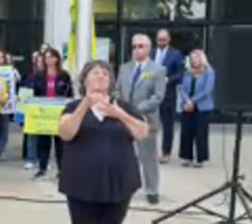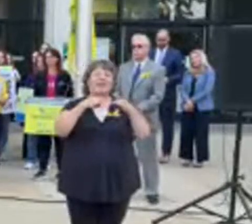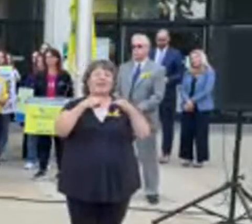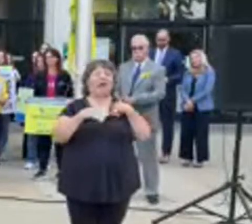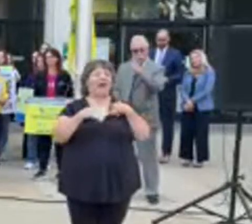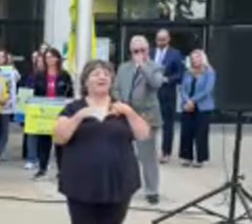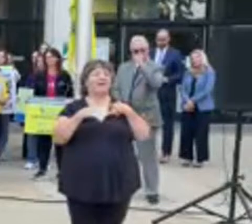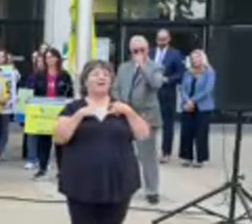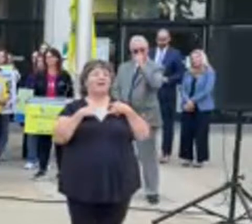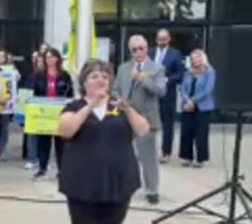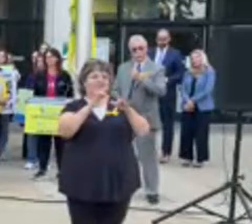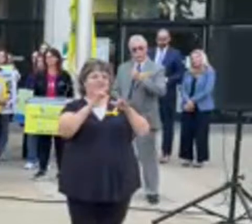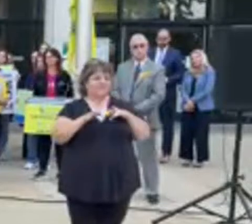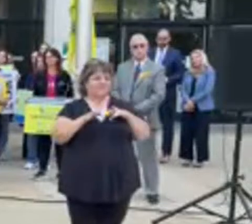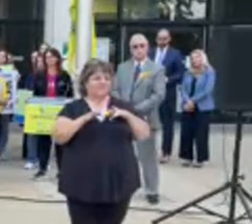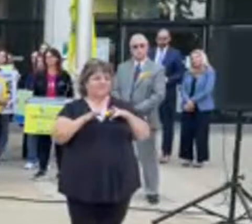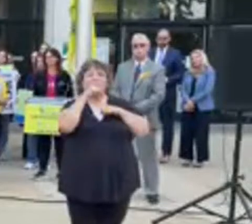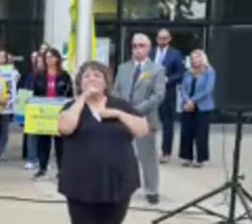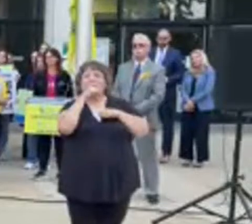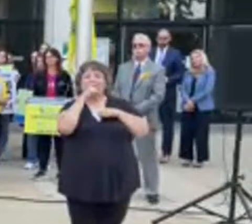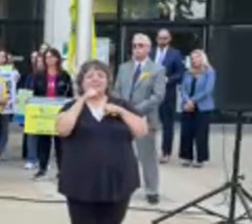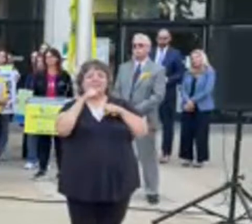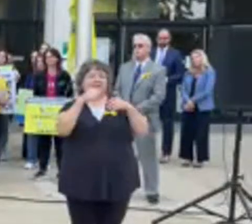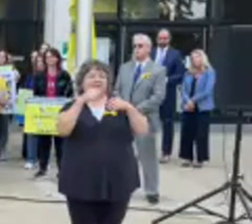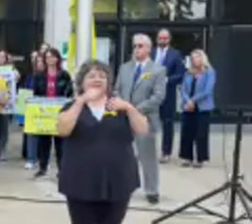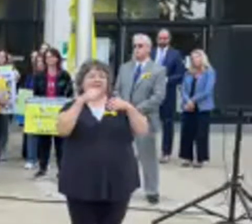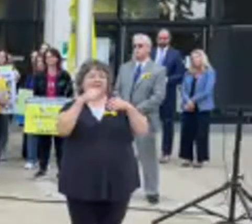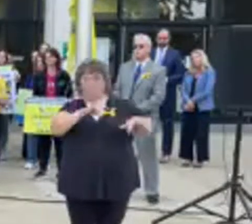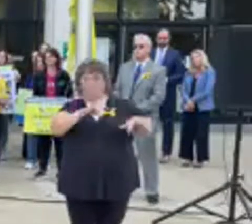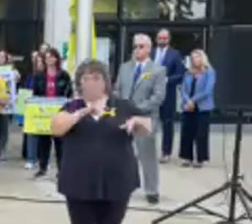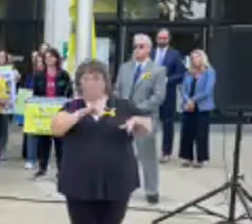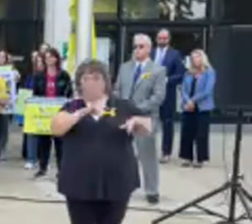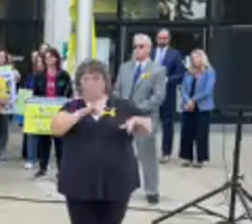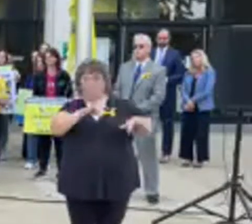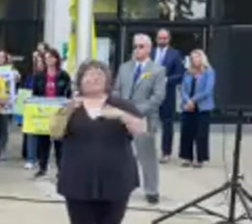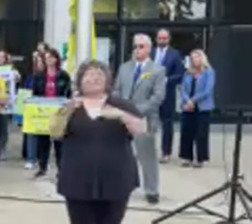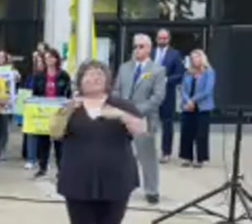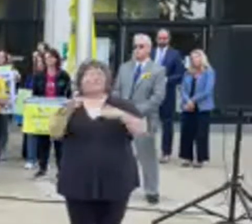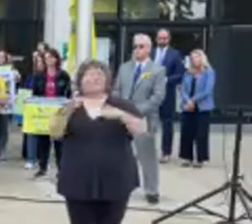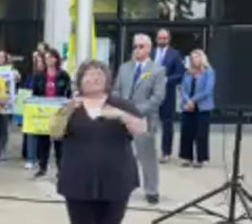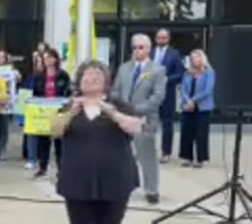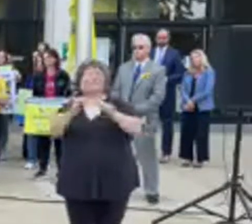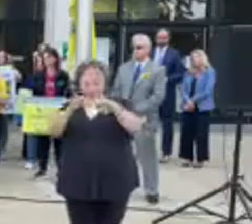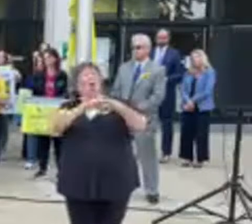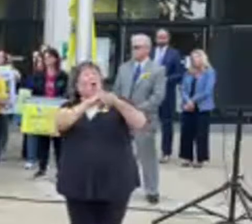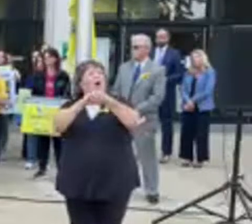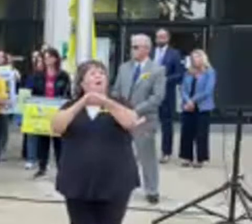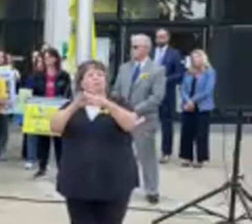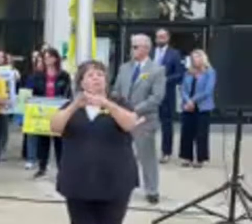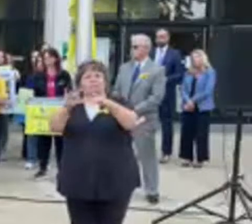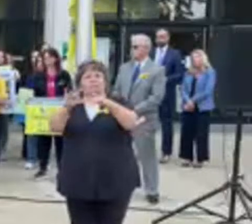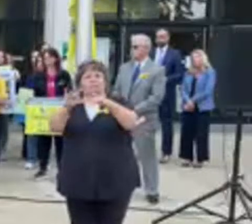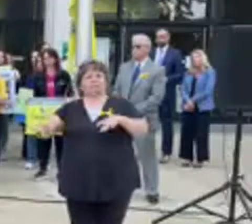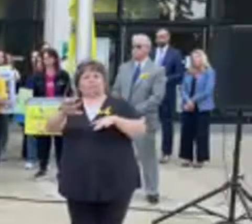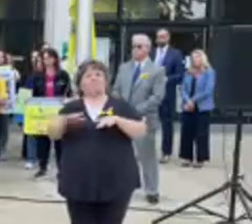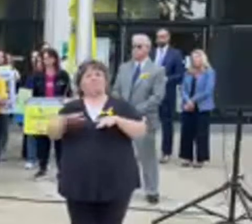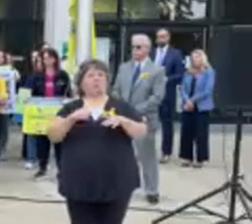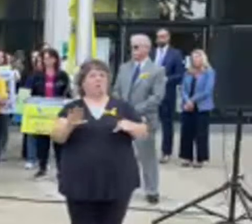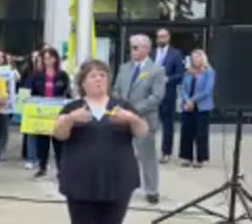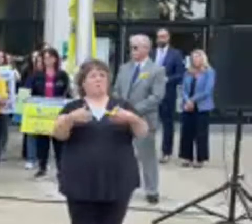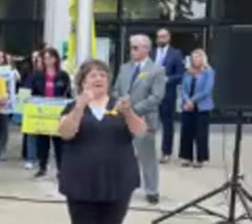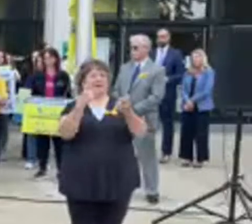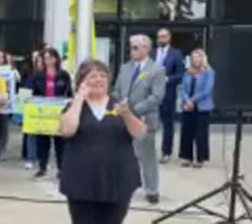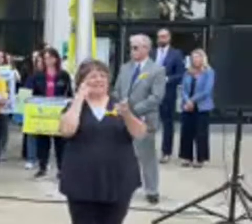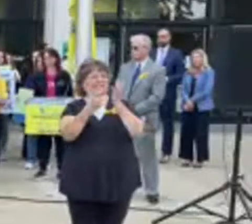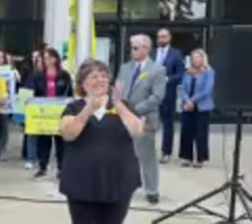fortunate to offer spaces like a broadcasting suite, a recording arts studio, and open collaboration spaces. We strive to provide the latest